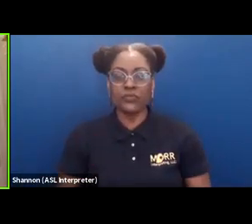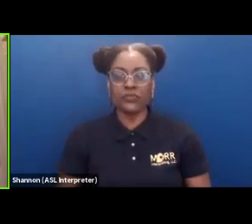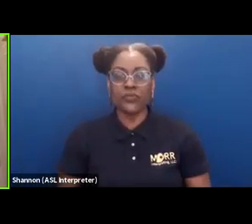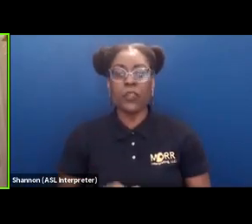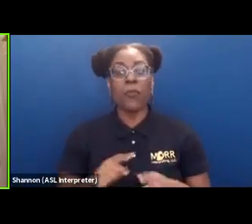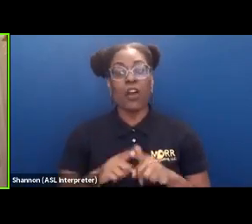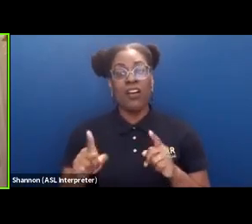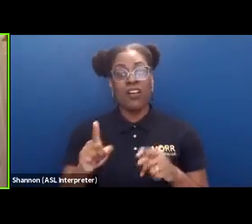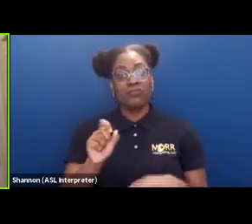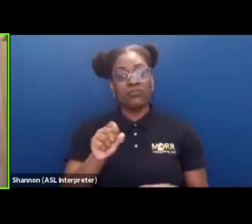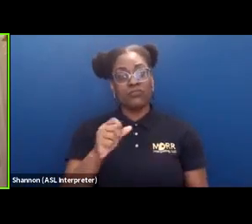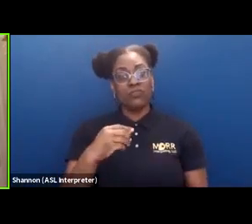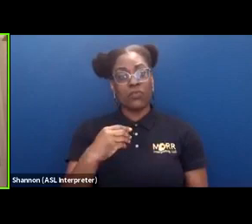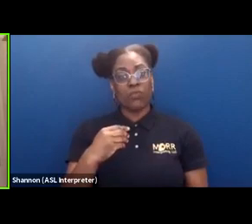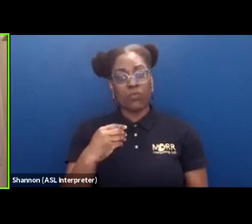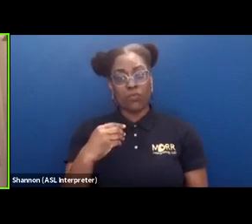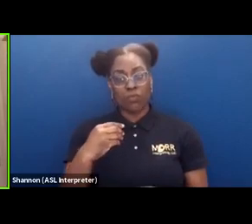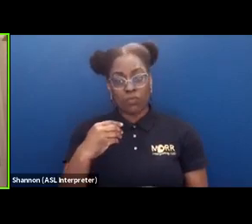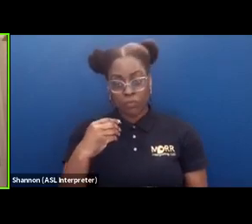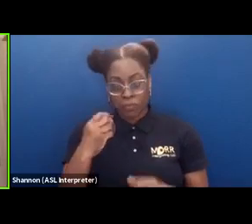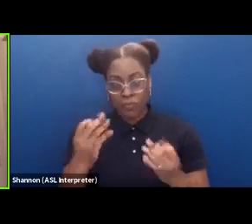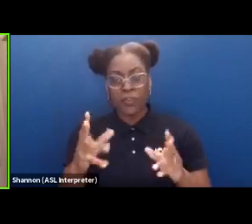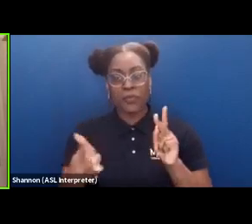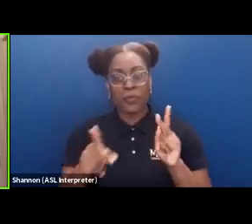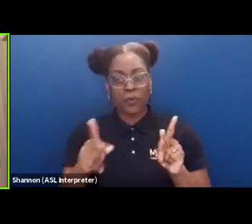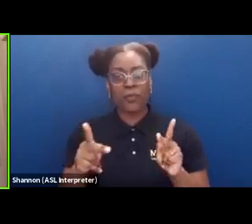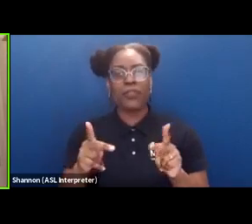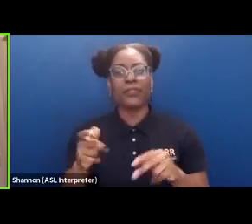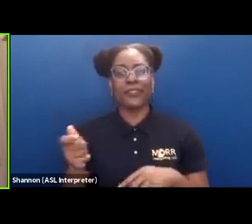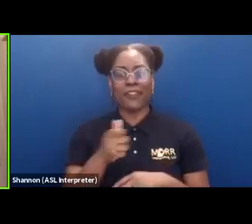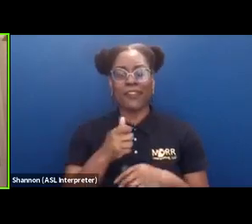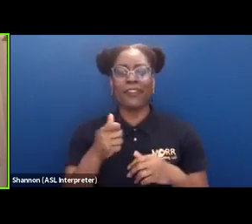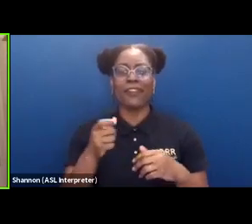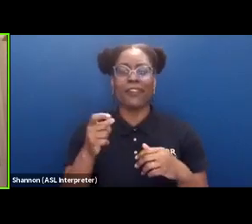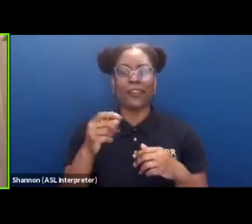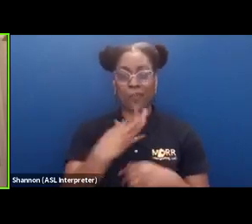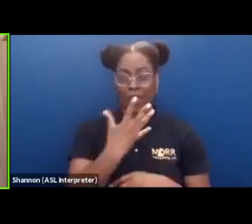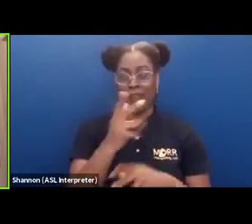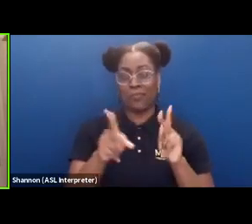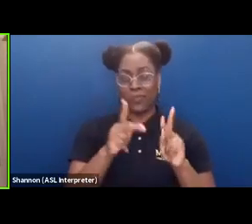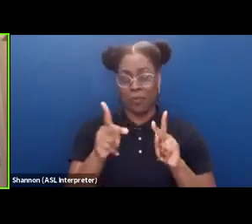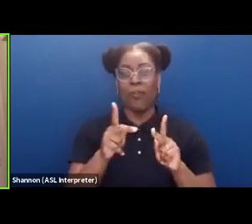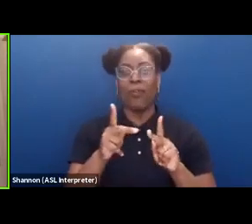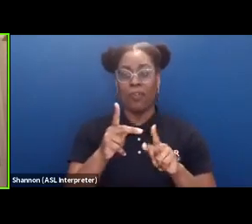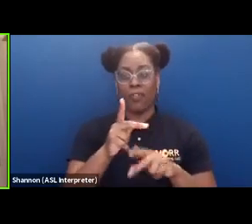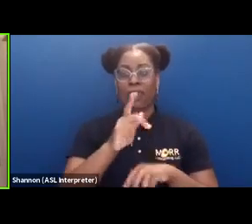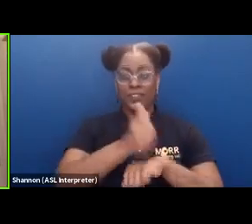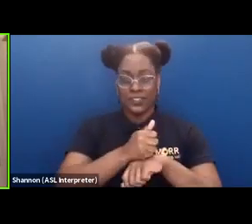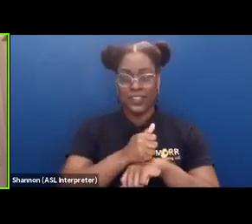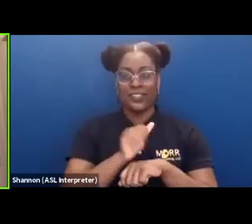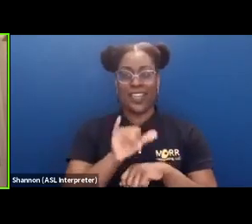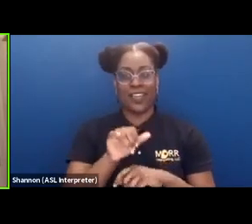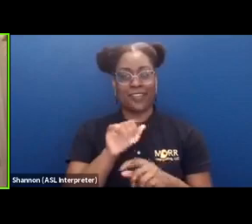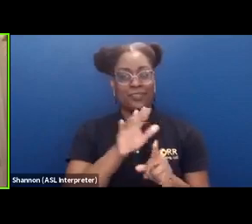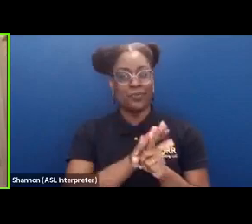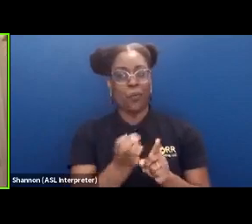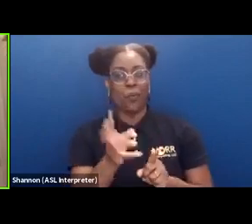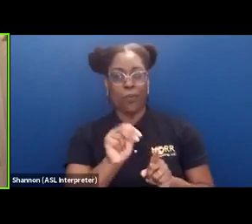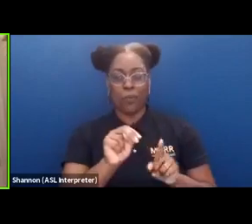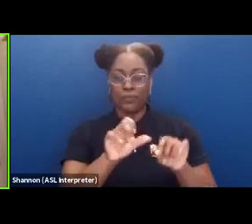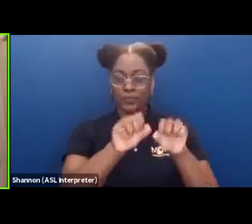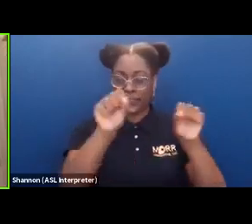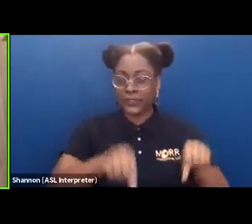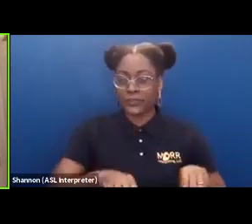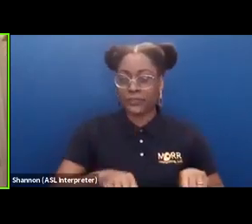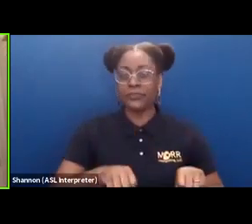an accessible framework, right? So it's certainly not white people who are doing this, right? It was actually white disability rights